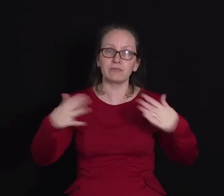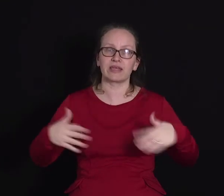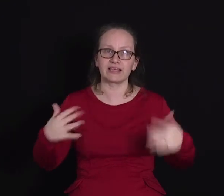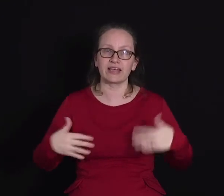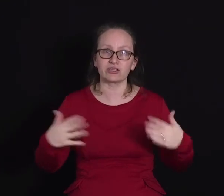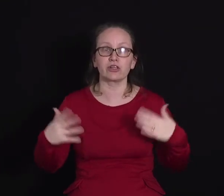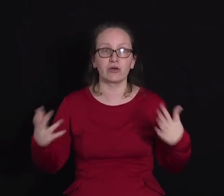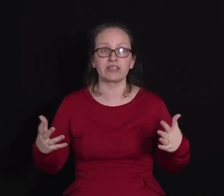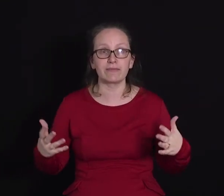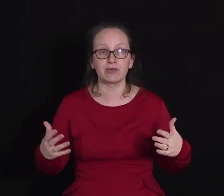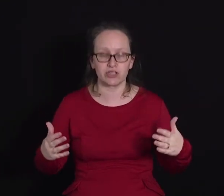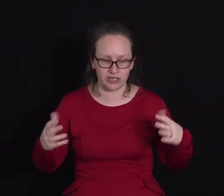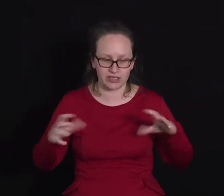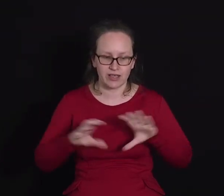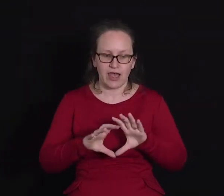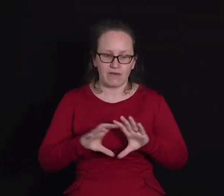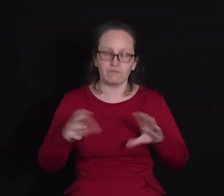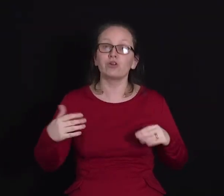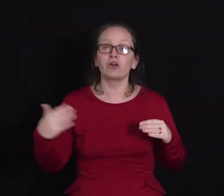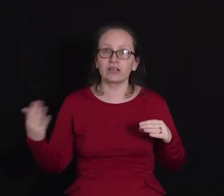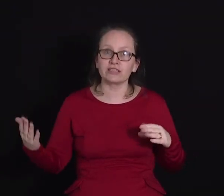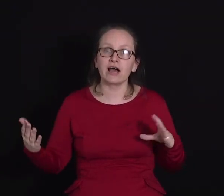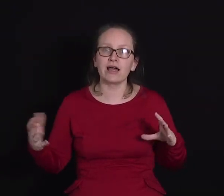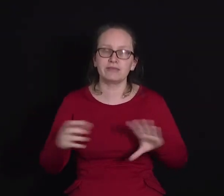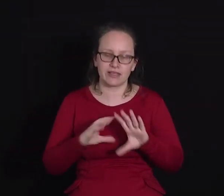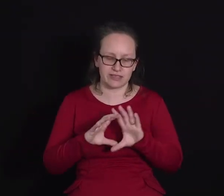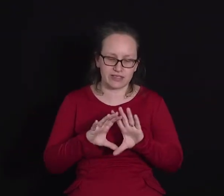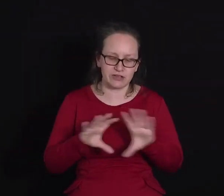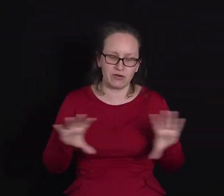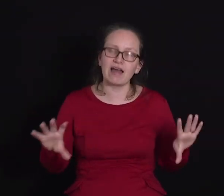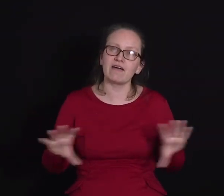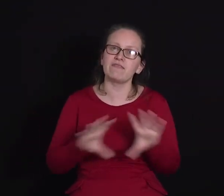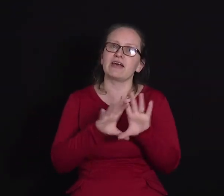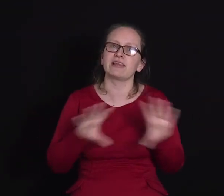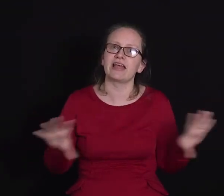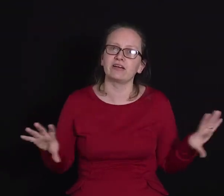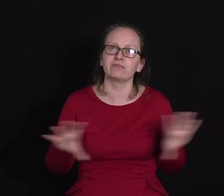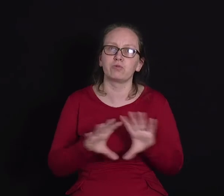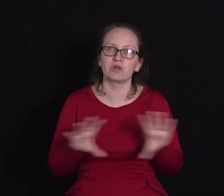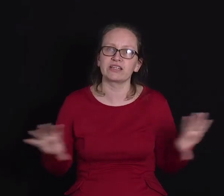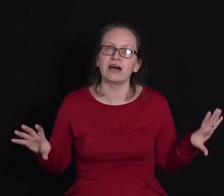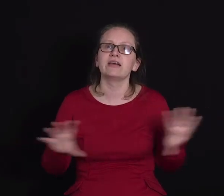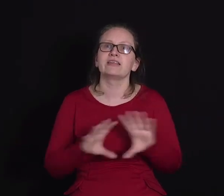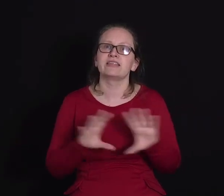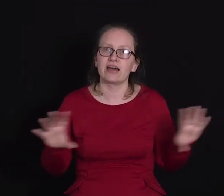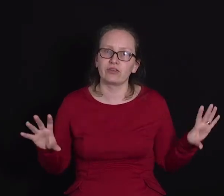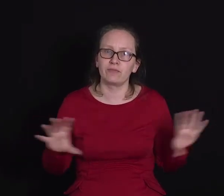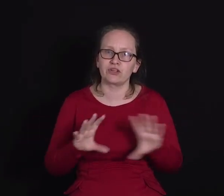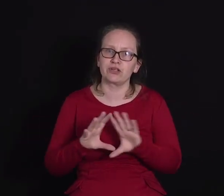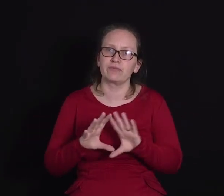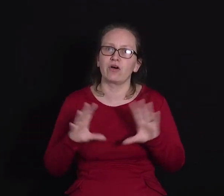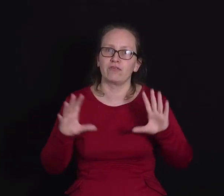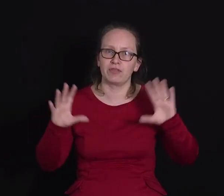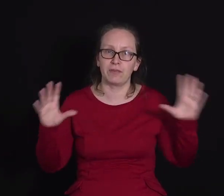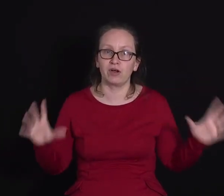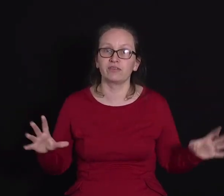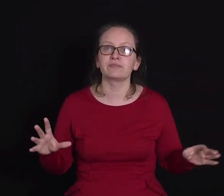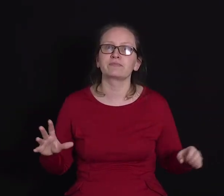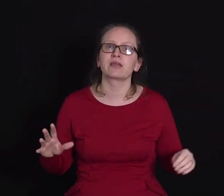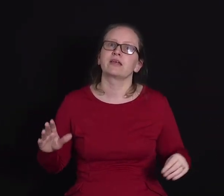can get to lower temperatures for longer times and still have a layer of water down the bottom of the pond. Okay,